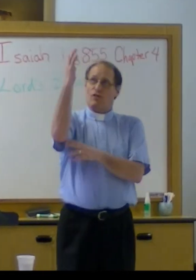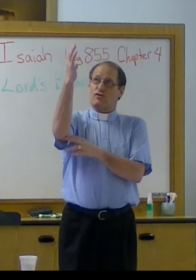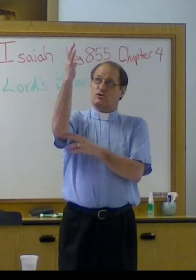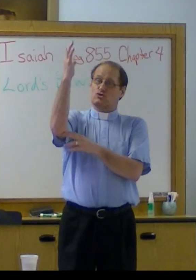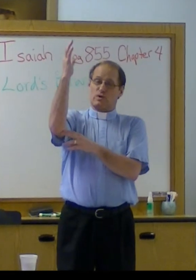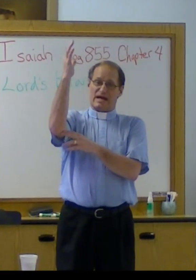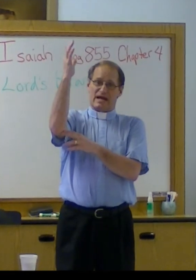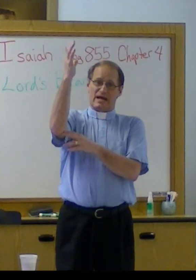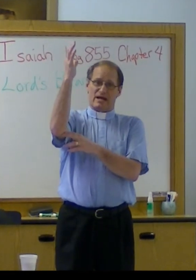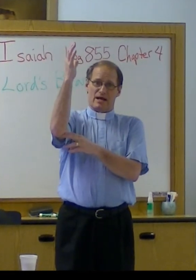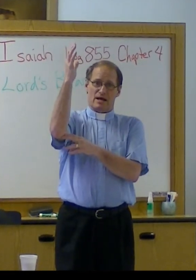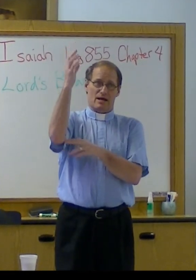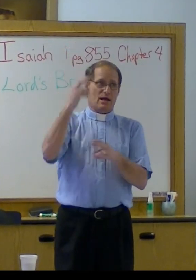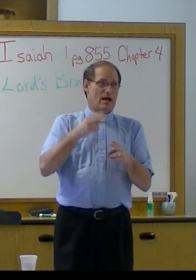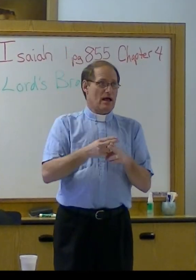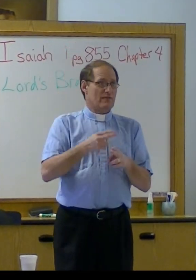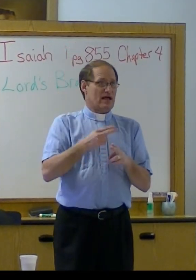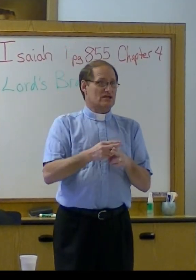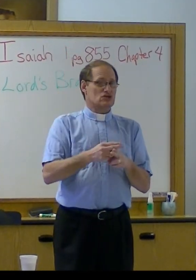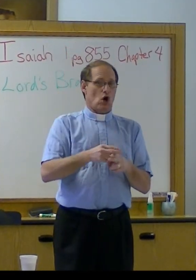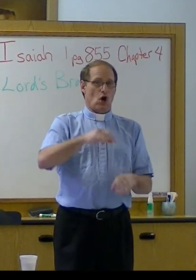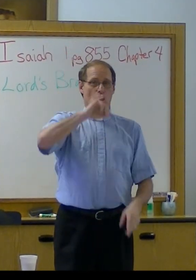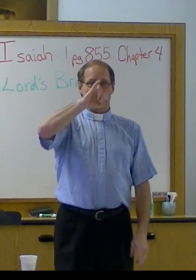the tree that is called